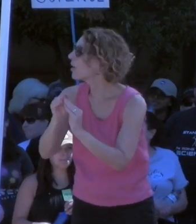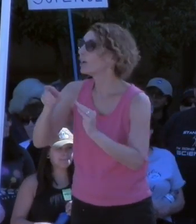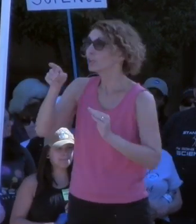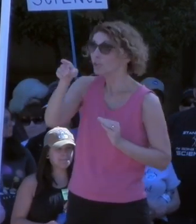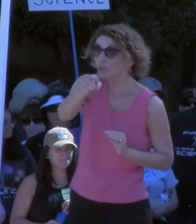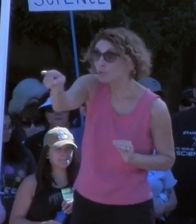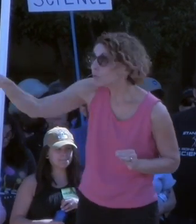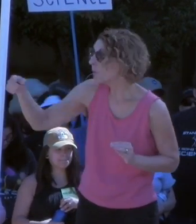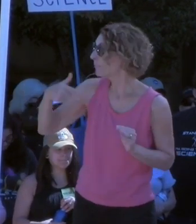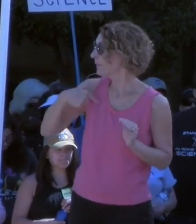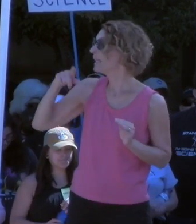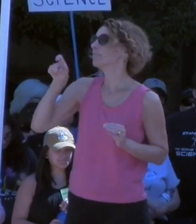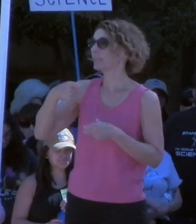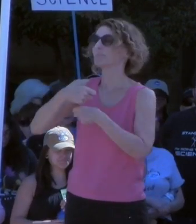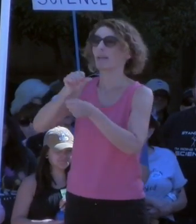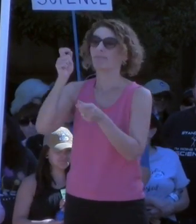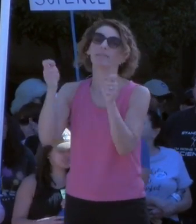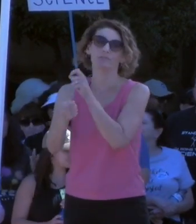change.